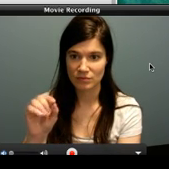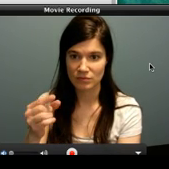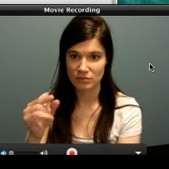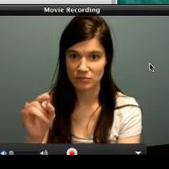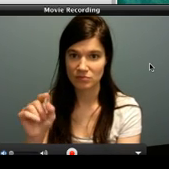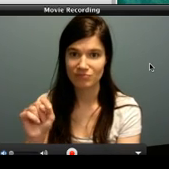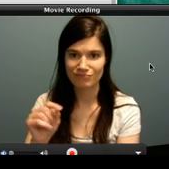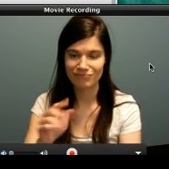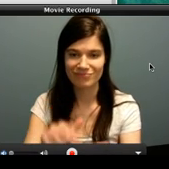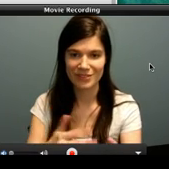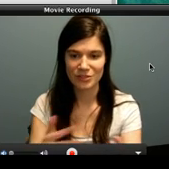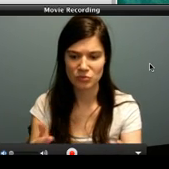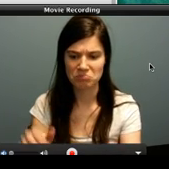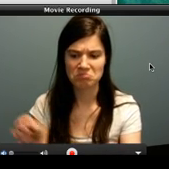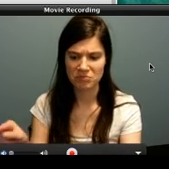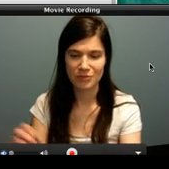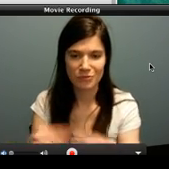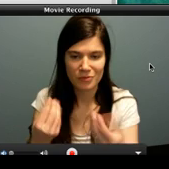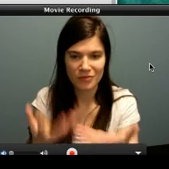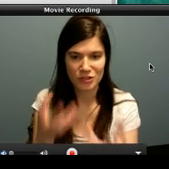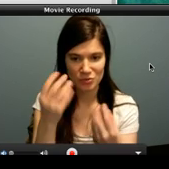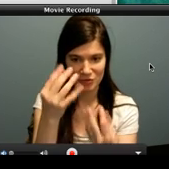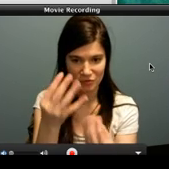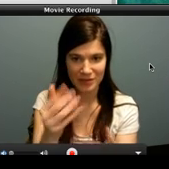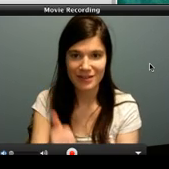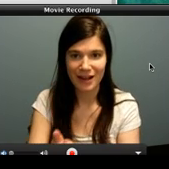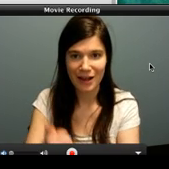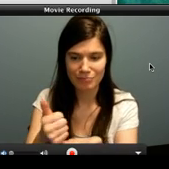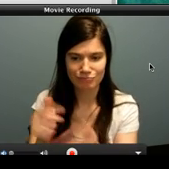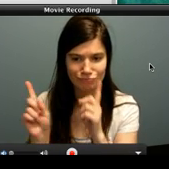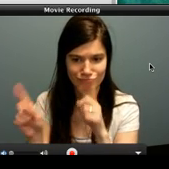with information while answering any questions that you may have.